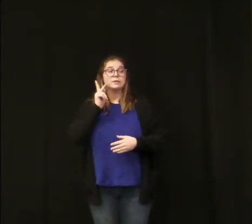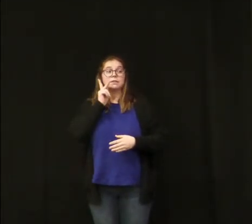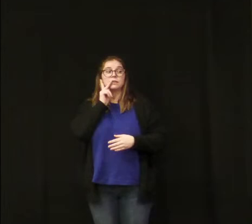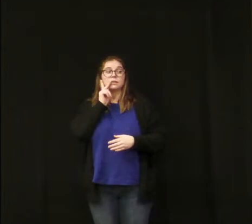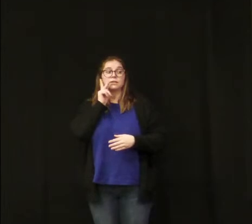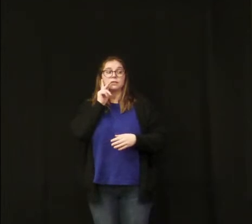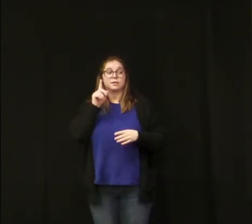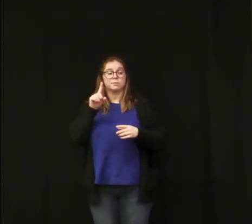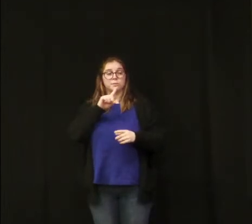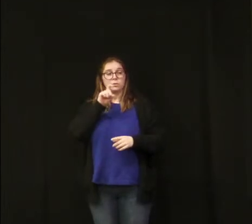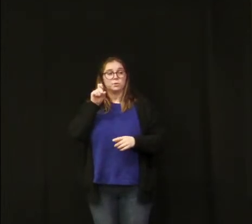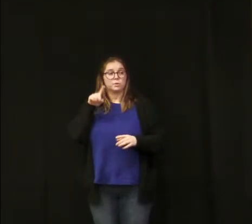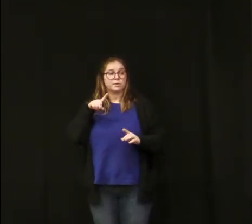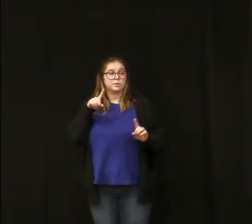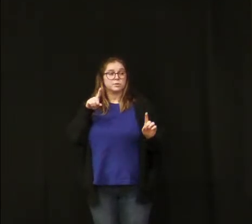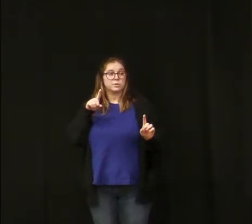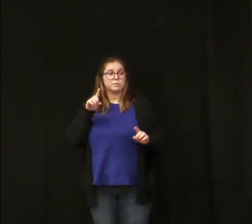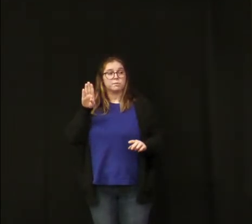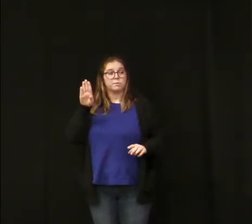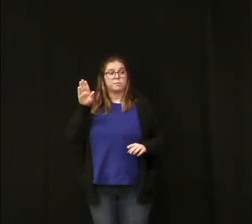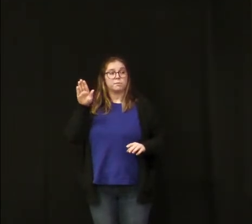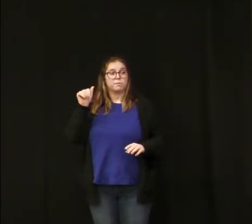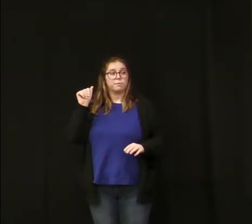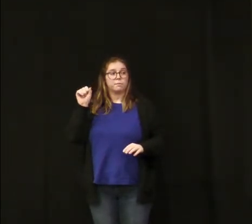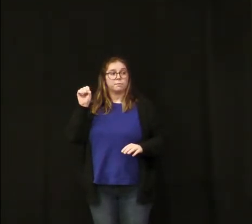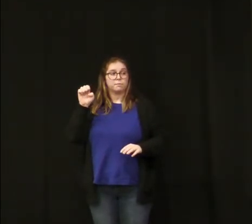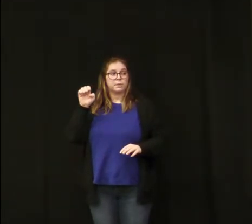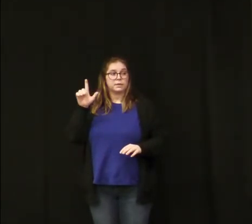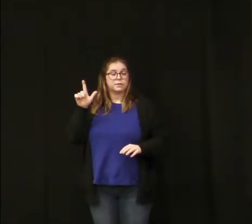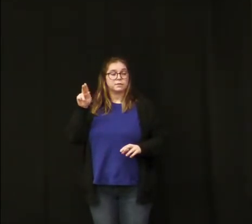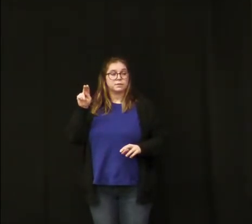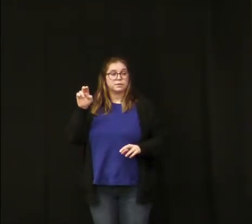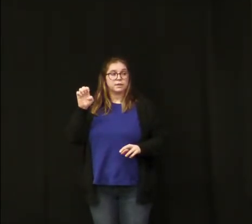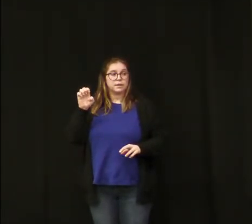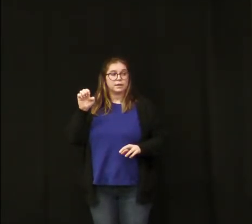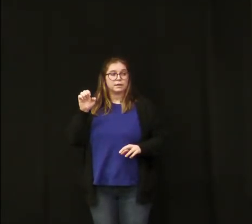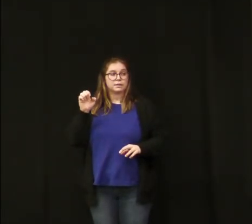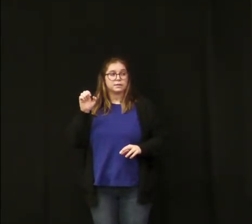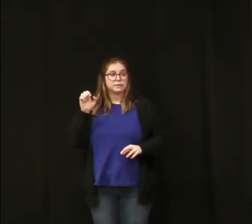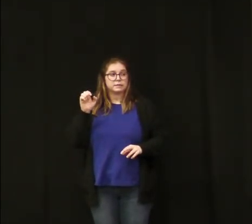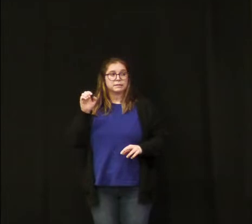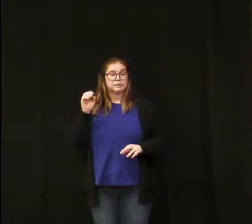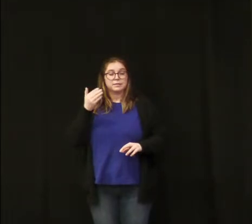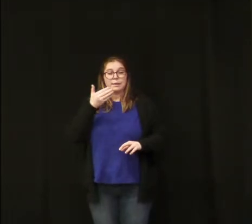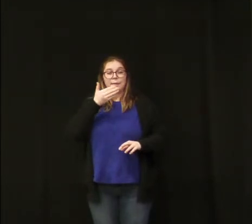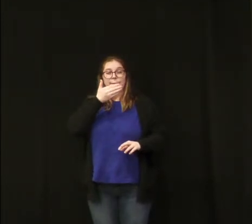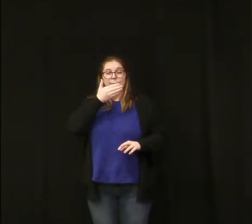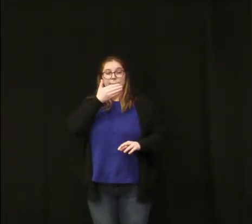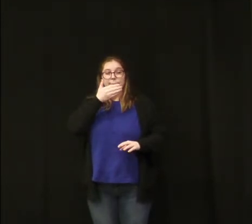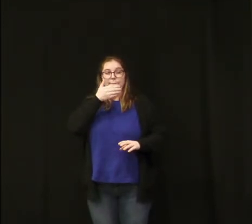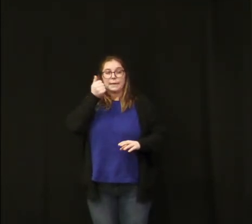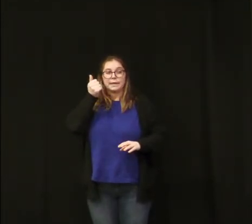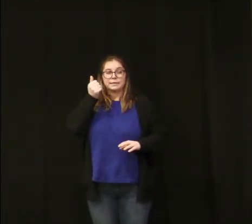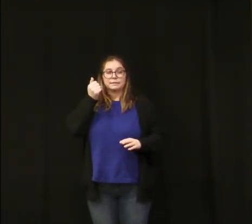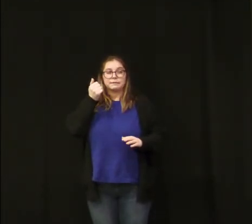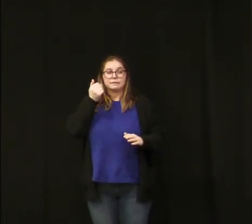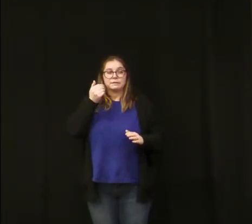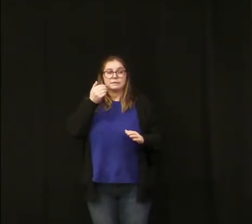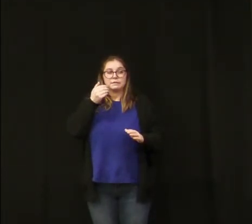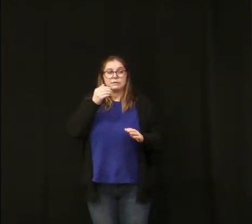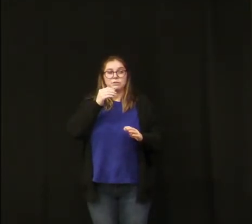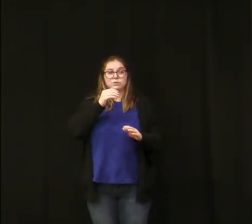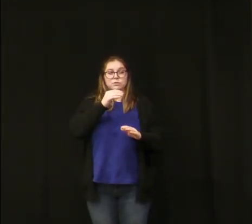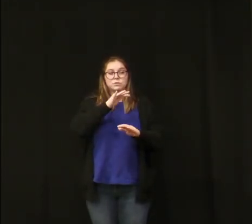too. So for baseline, is it beneficial to put like a date of when it was established?